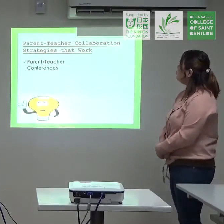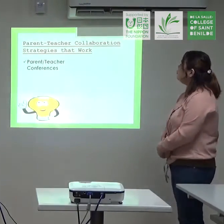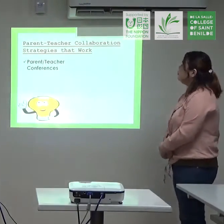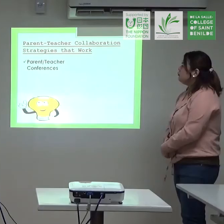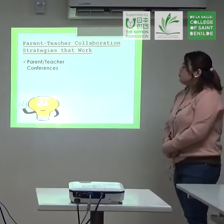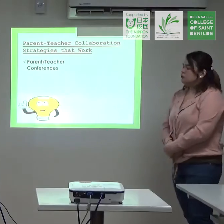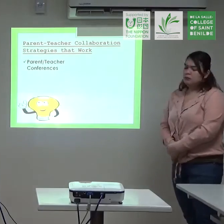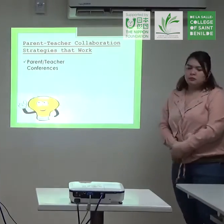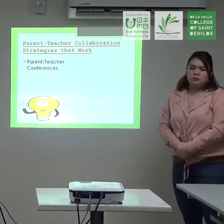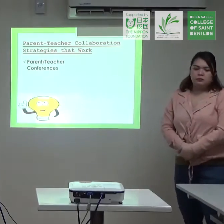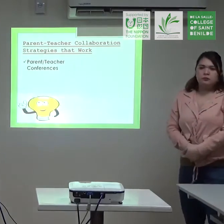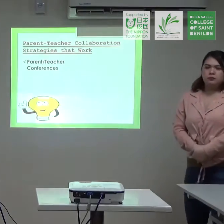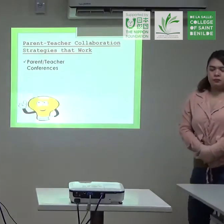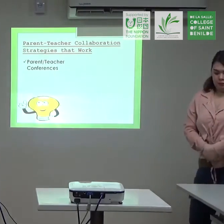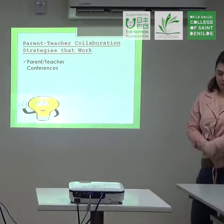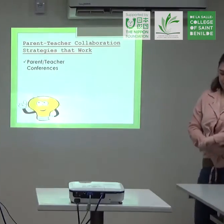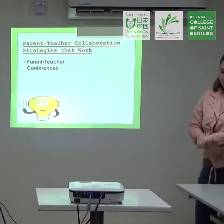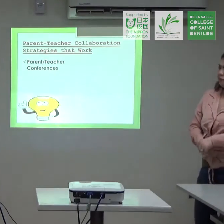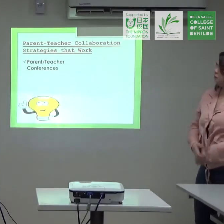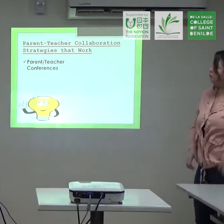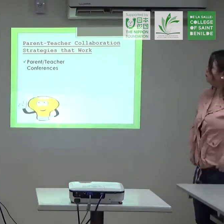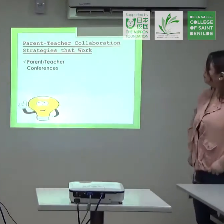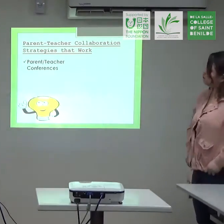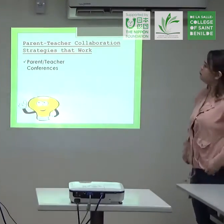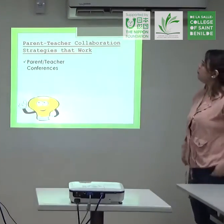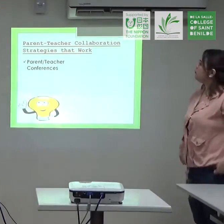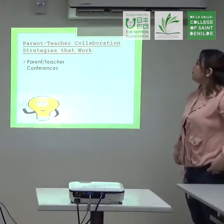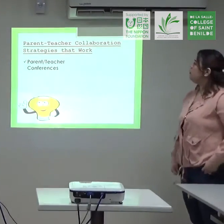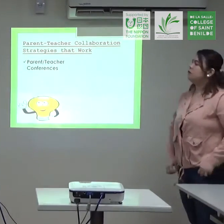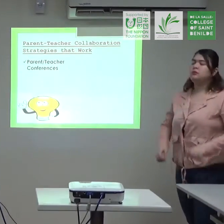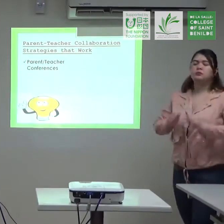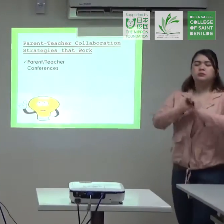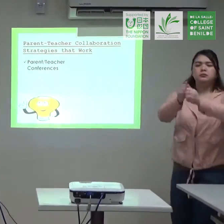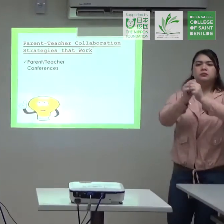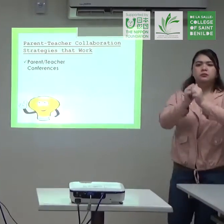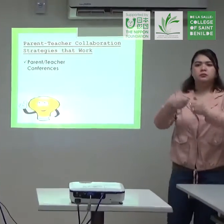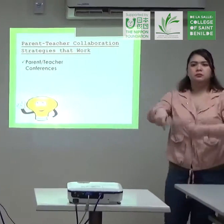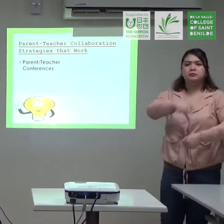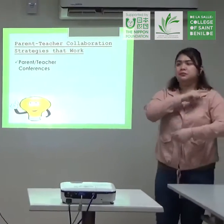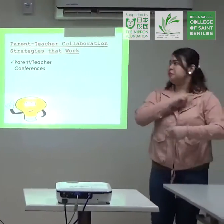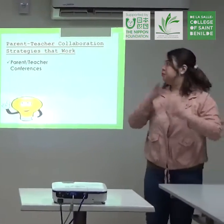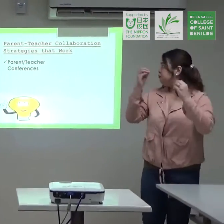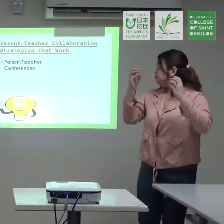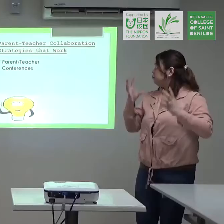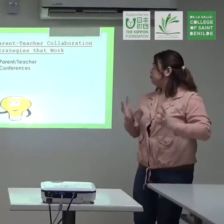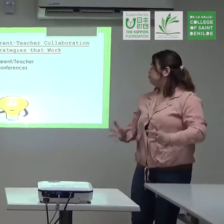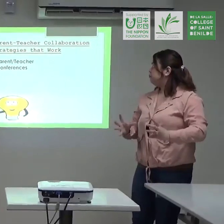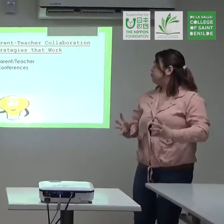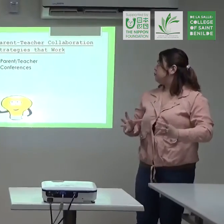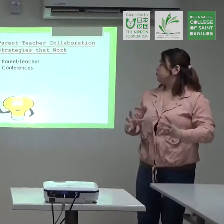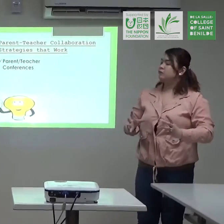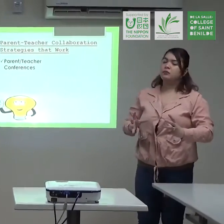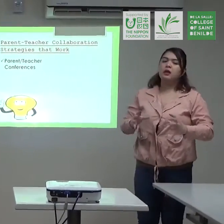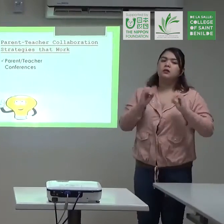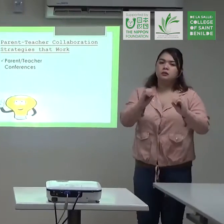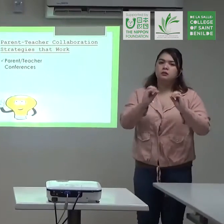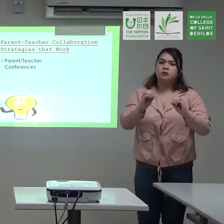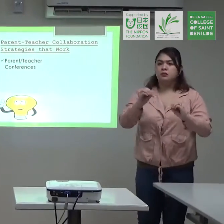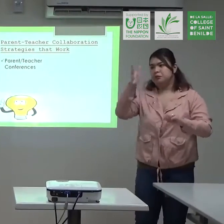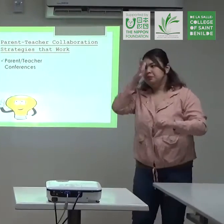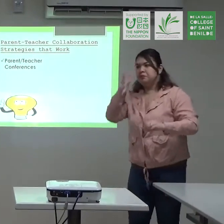Okay. Let's try to come up with how can we bring in parents into schools, into our classrooms. One